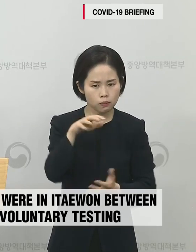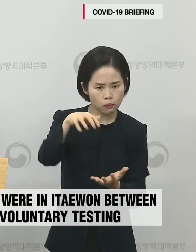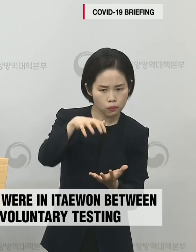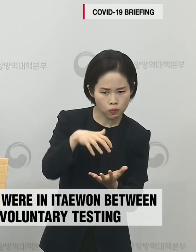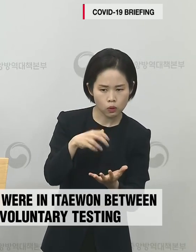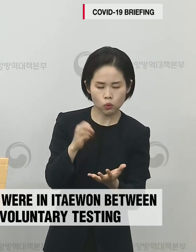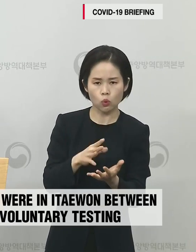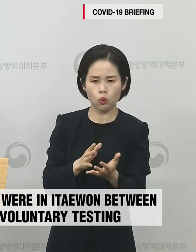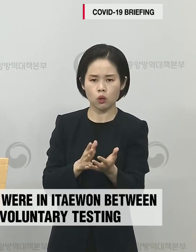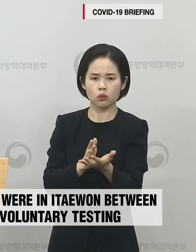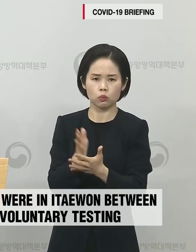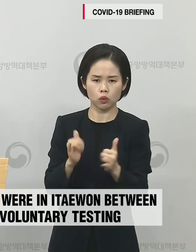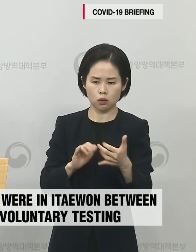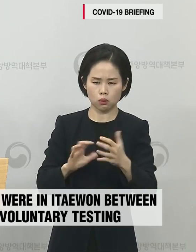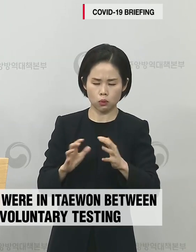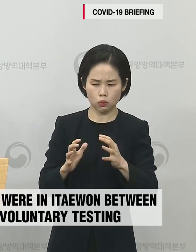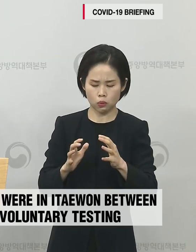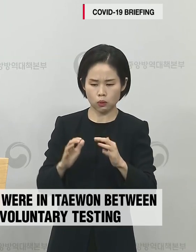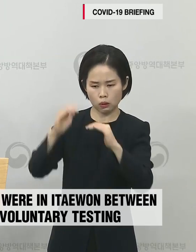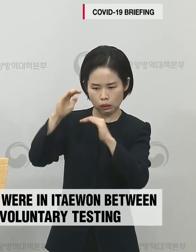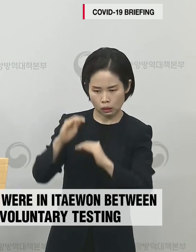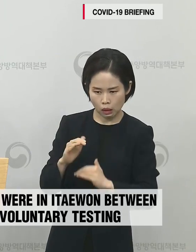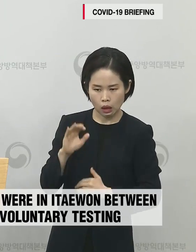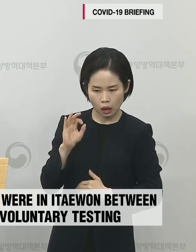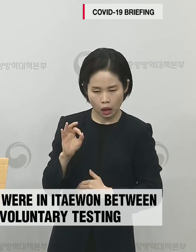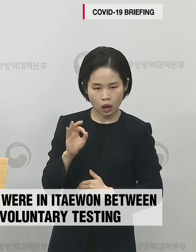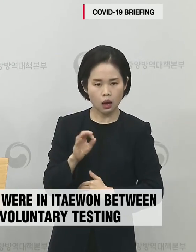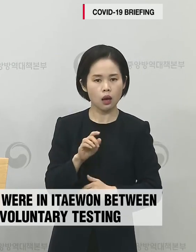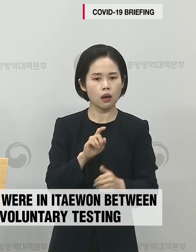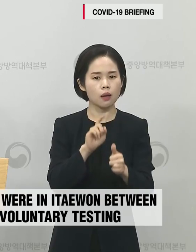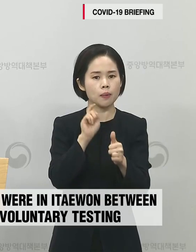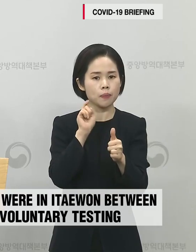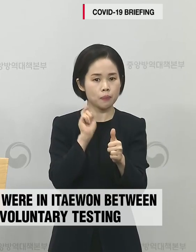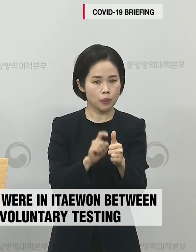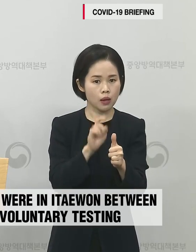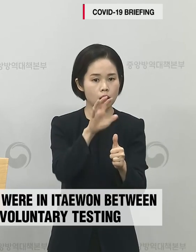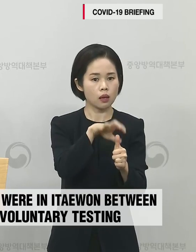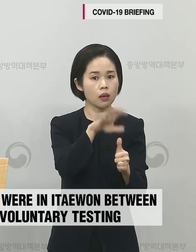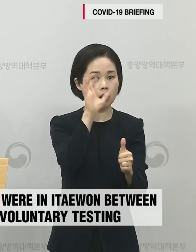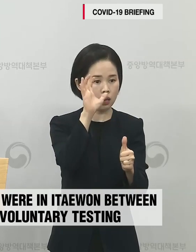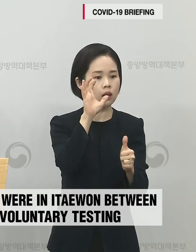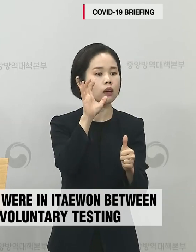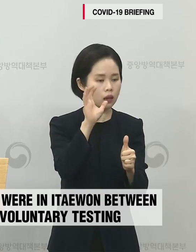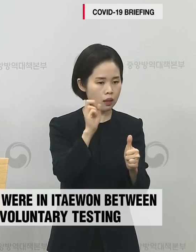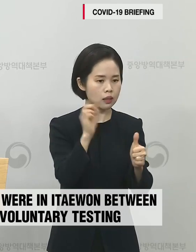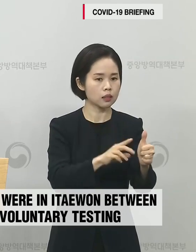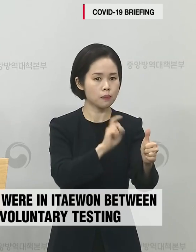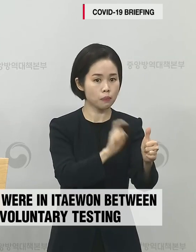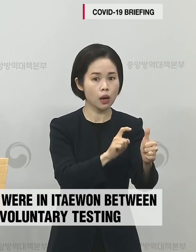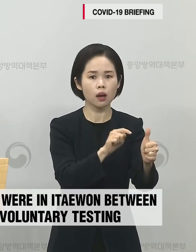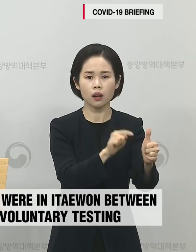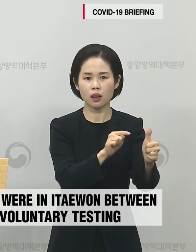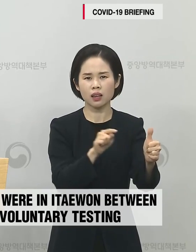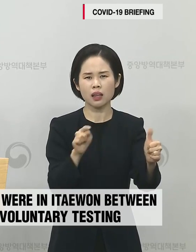as reconfirmed patients. However, based on experts' analysis, we have